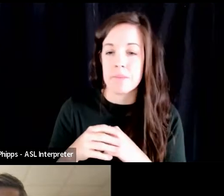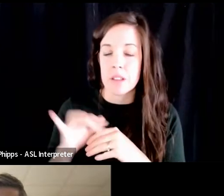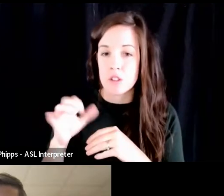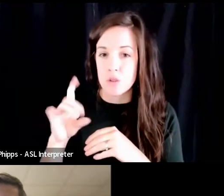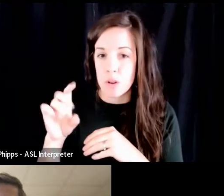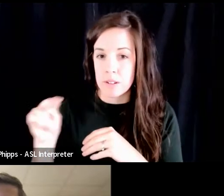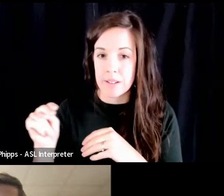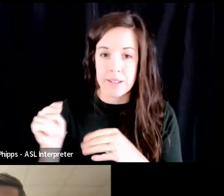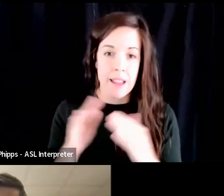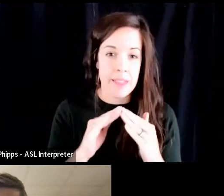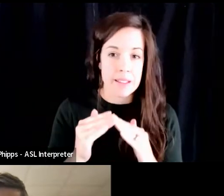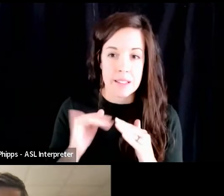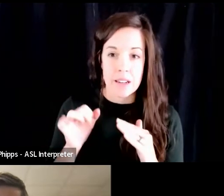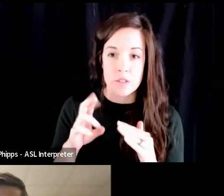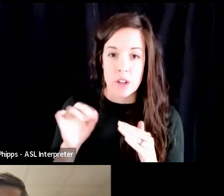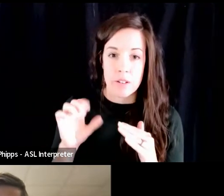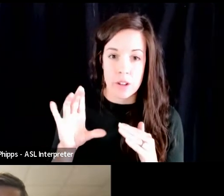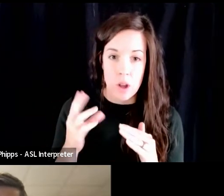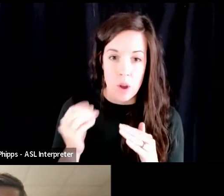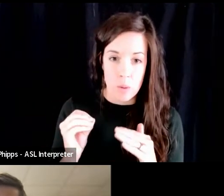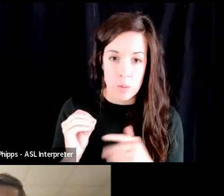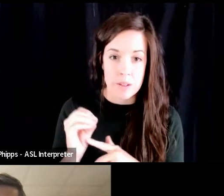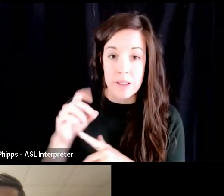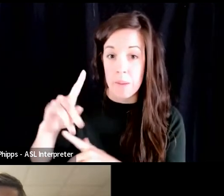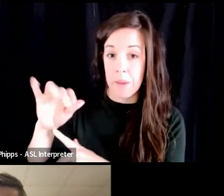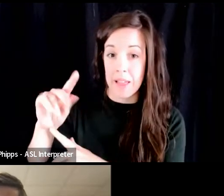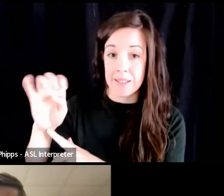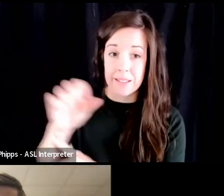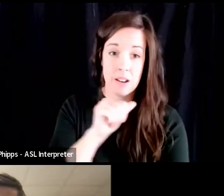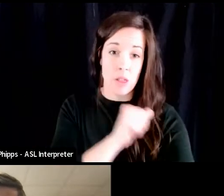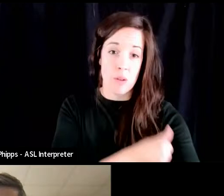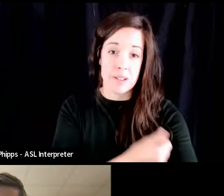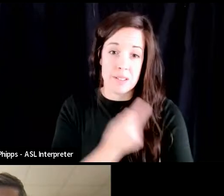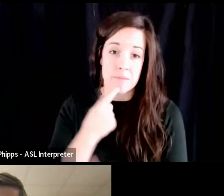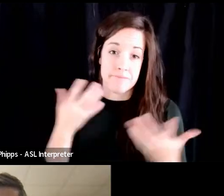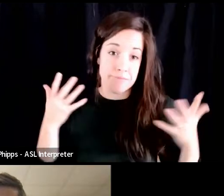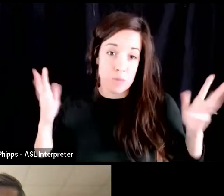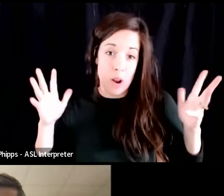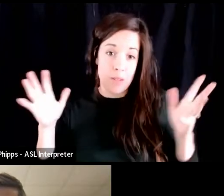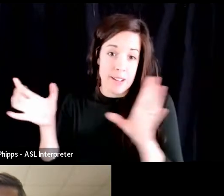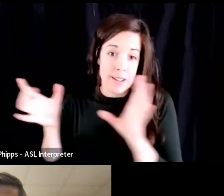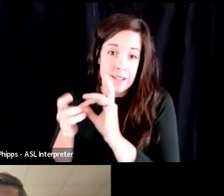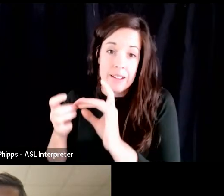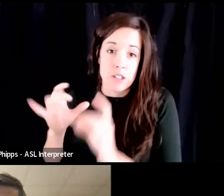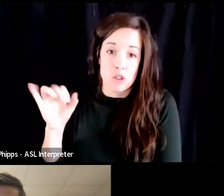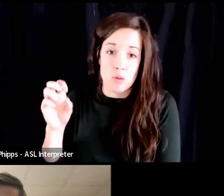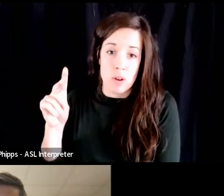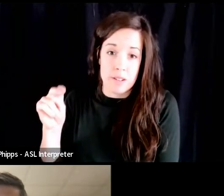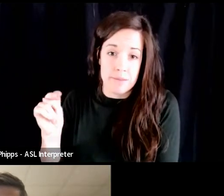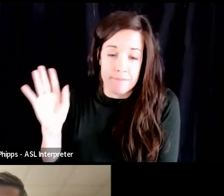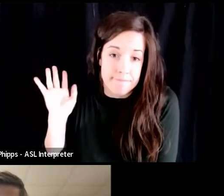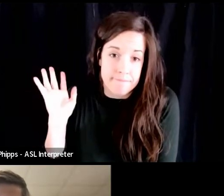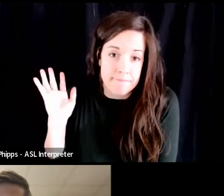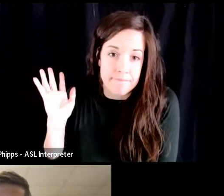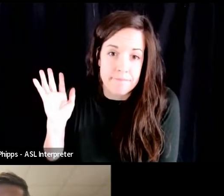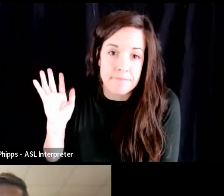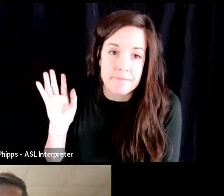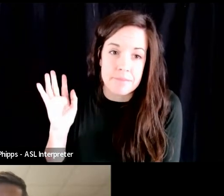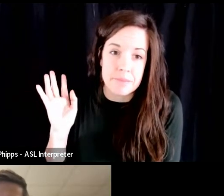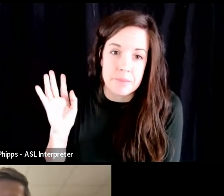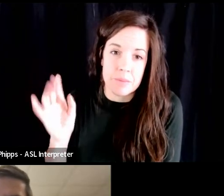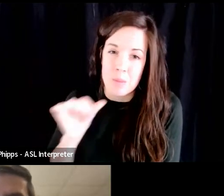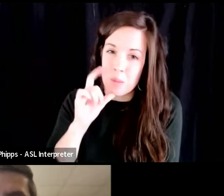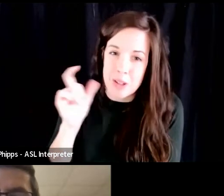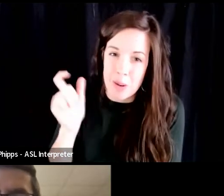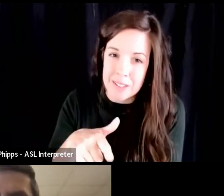Jericho in the West Bank. And the Palestinian Authority, you know, said, well, we're already connected to Jordan. And, you know, we don't need